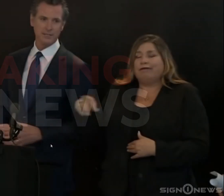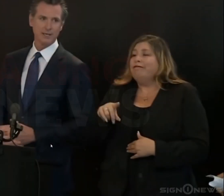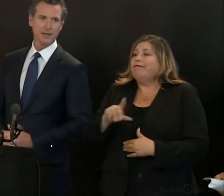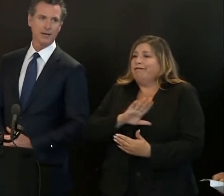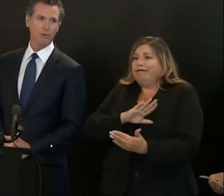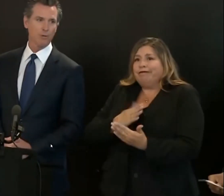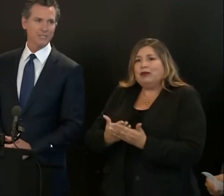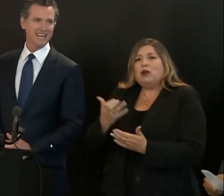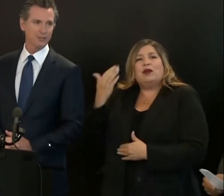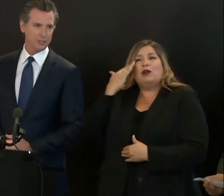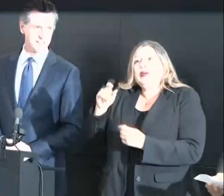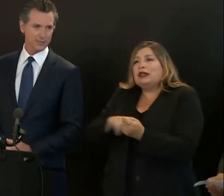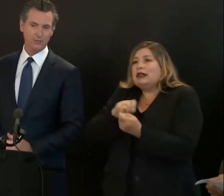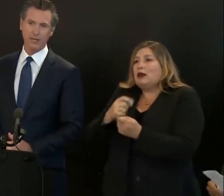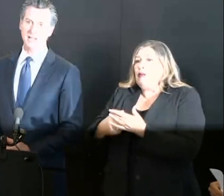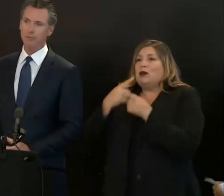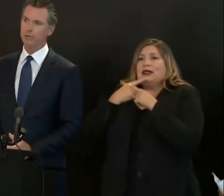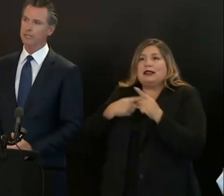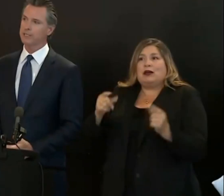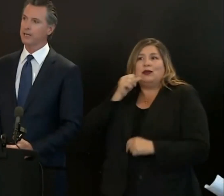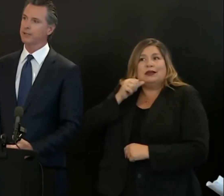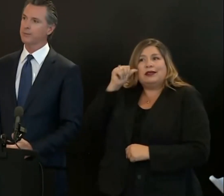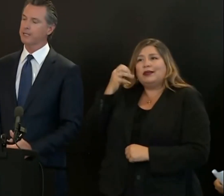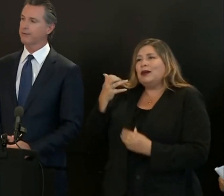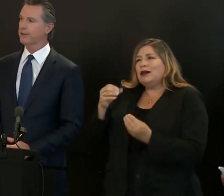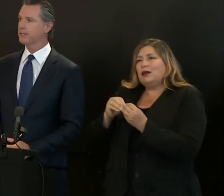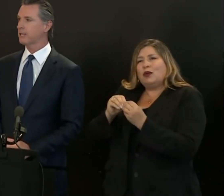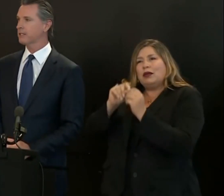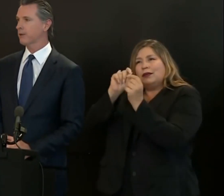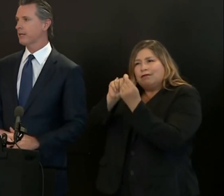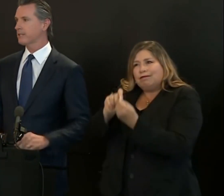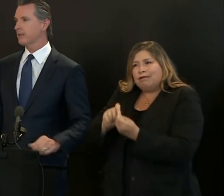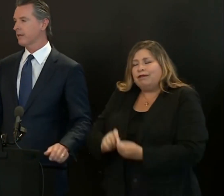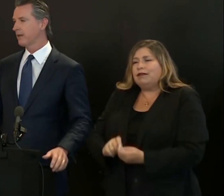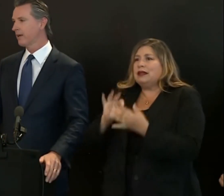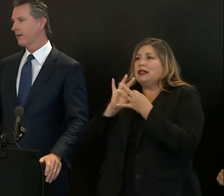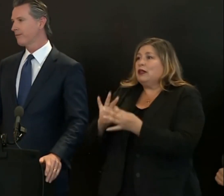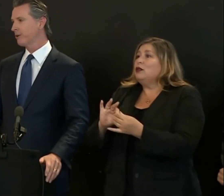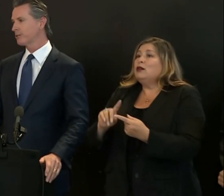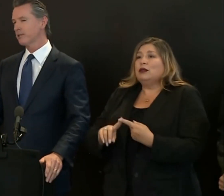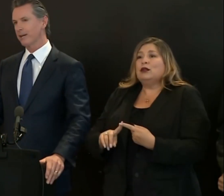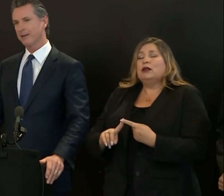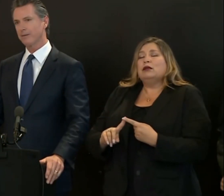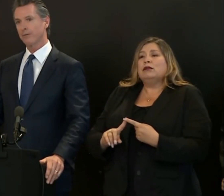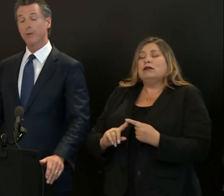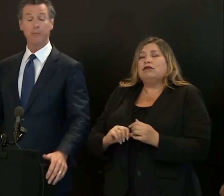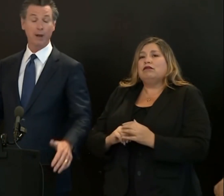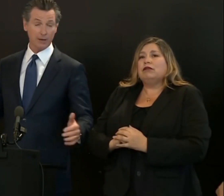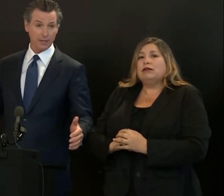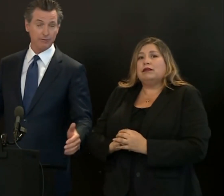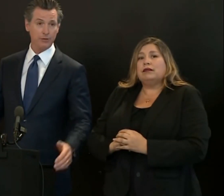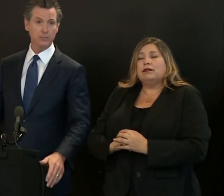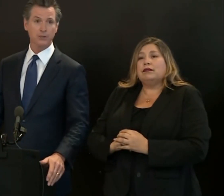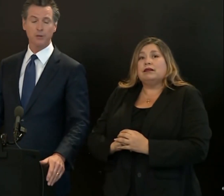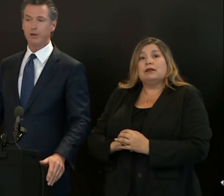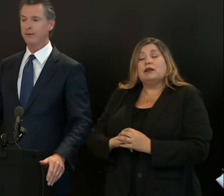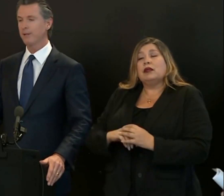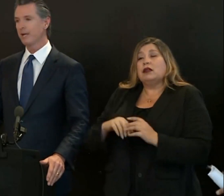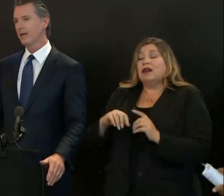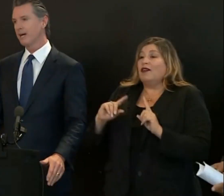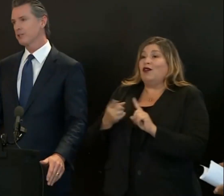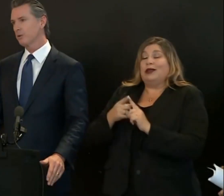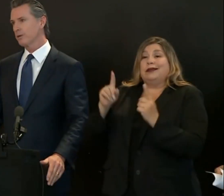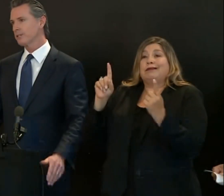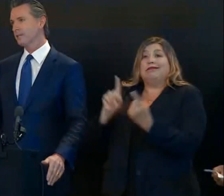to understand what was announced yesterday in more detail and specificity as it relates to the first, apparently, first